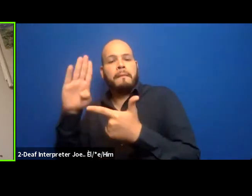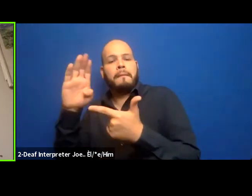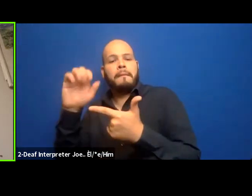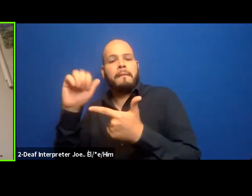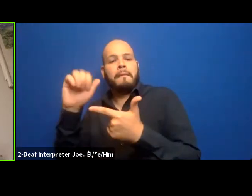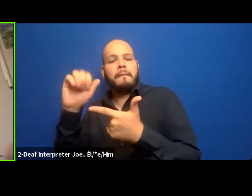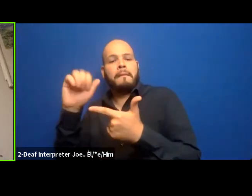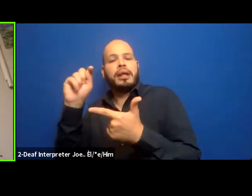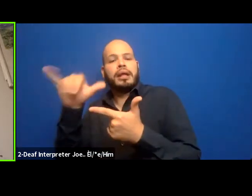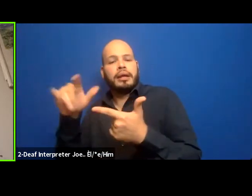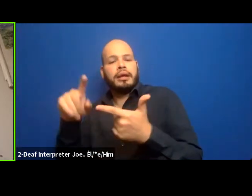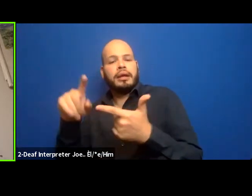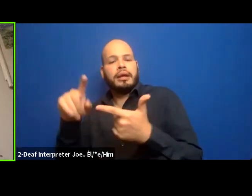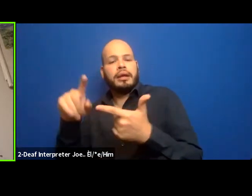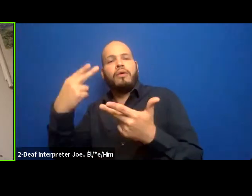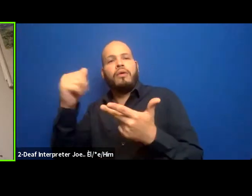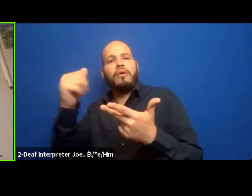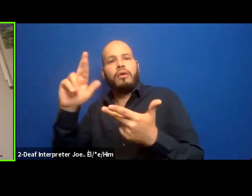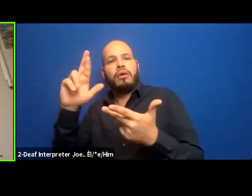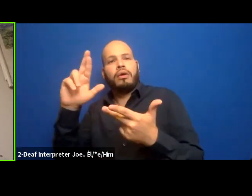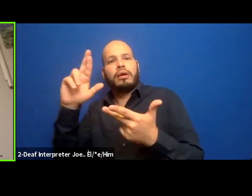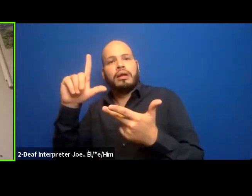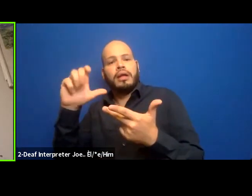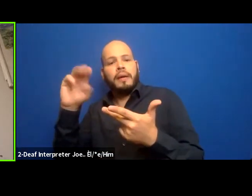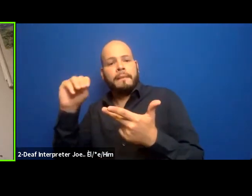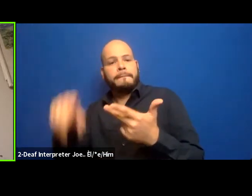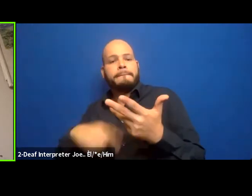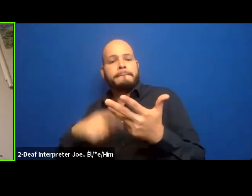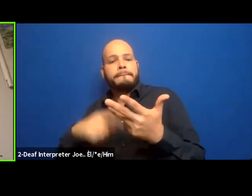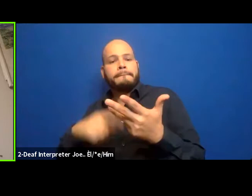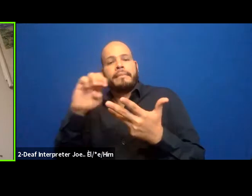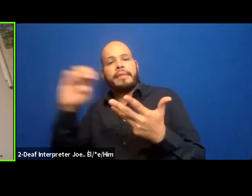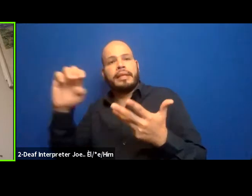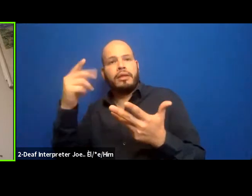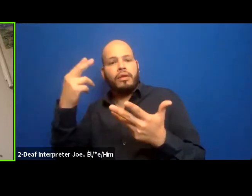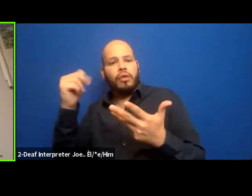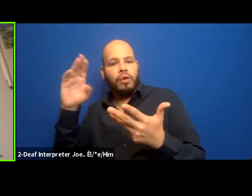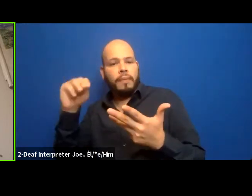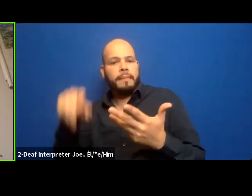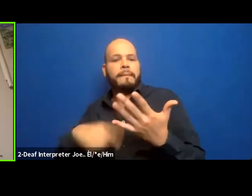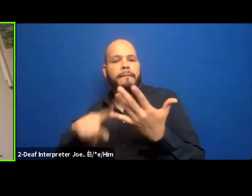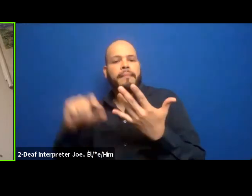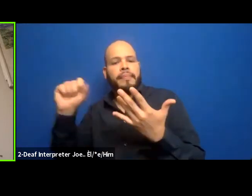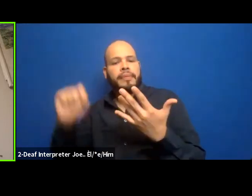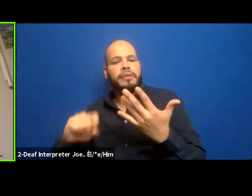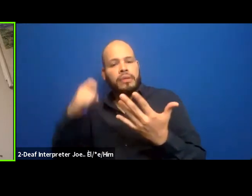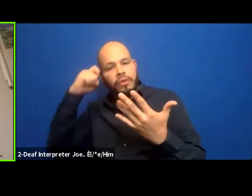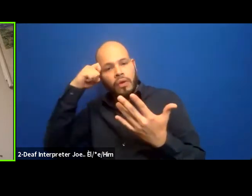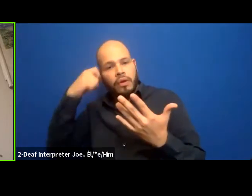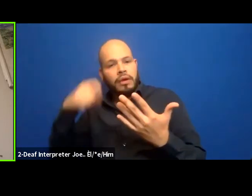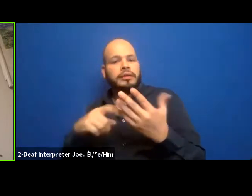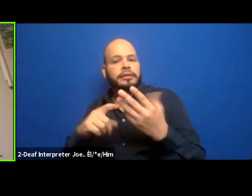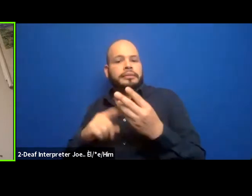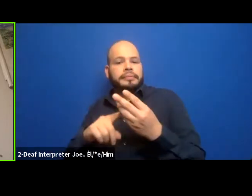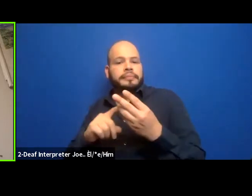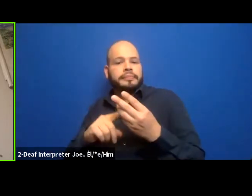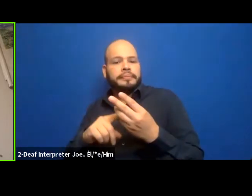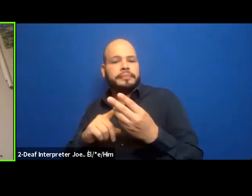were saying, like, we're doing a healing justice movement, which was, like I said before, was standing on the